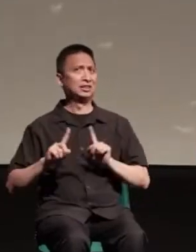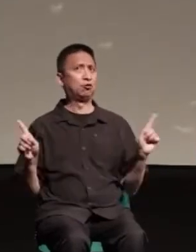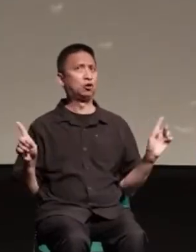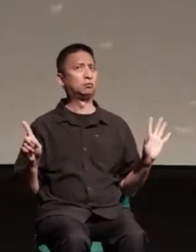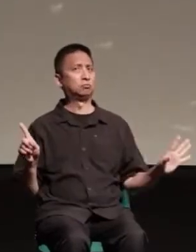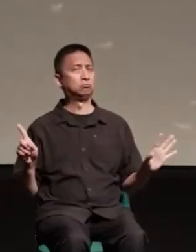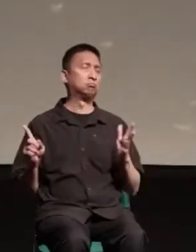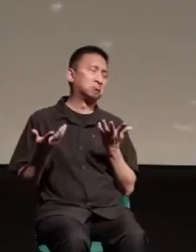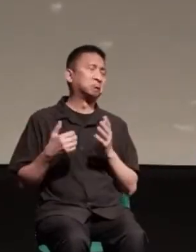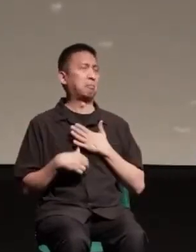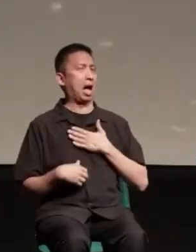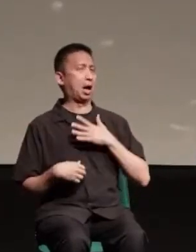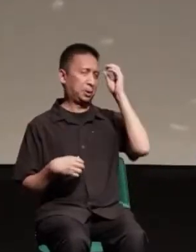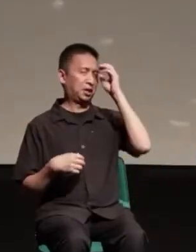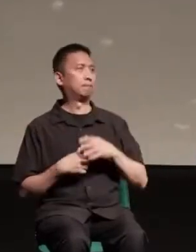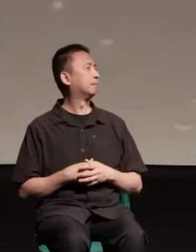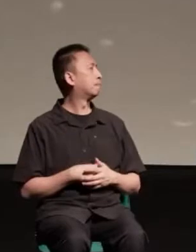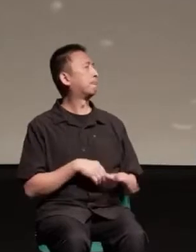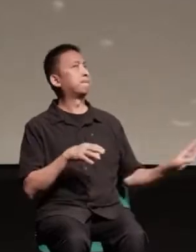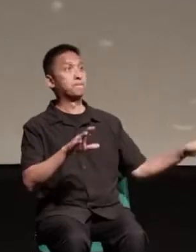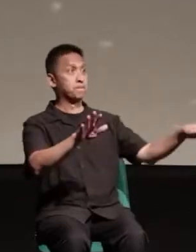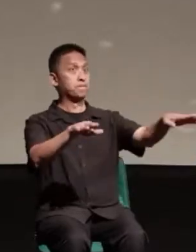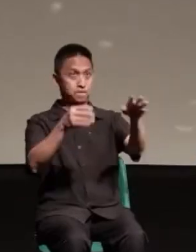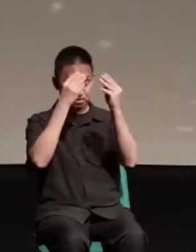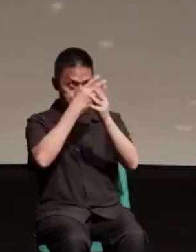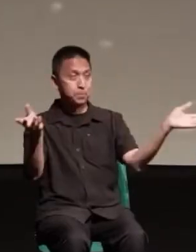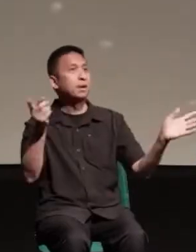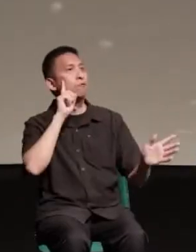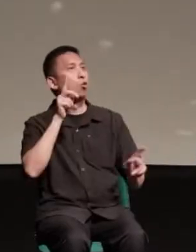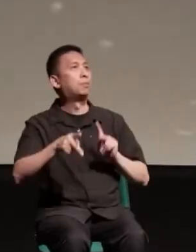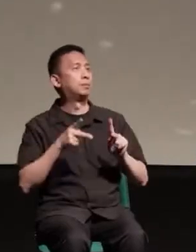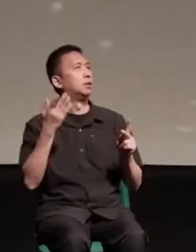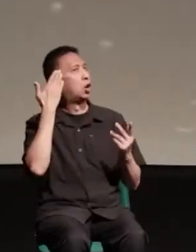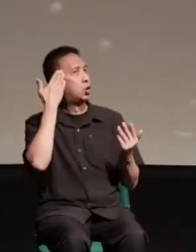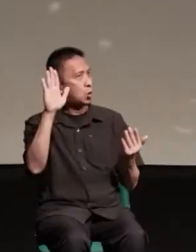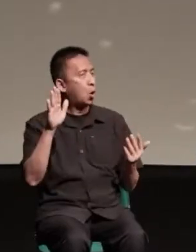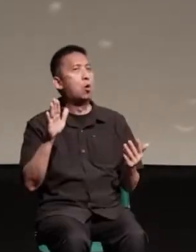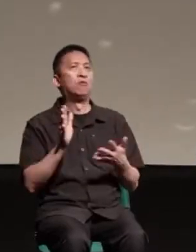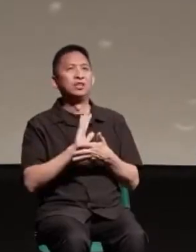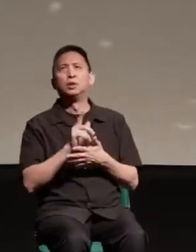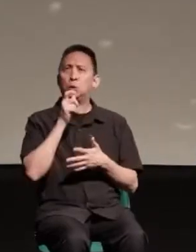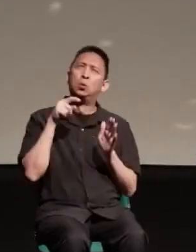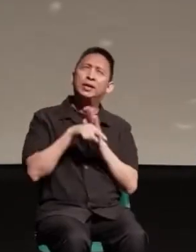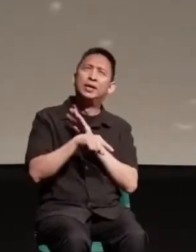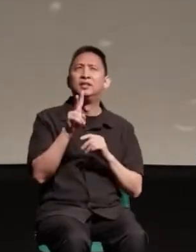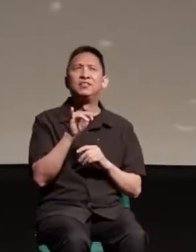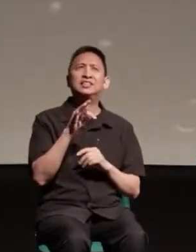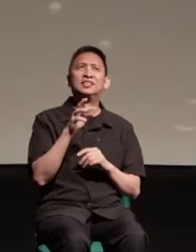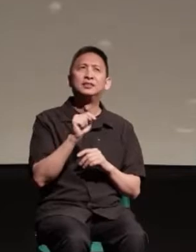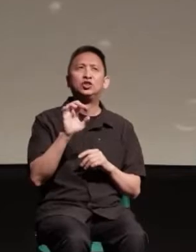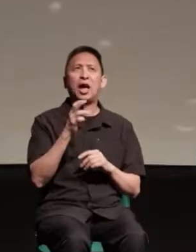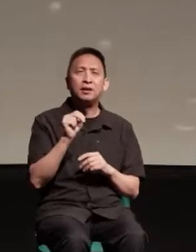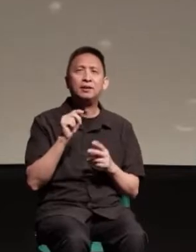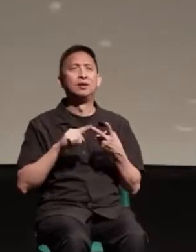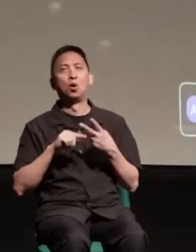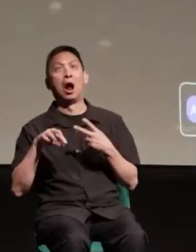standard commercial media. Yeah, and Louise, for those who might not be familiar with films like Who Killed Vincent Chin and series like